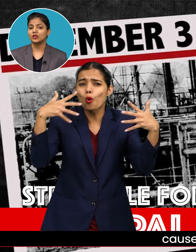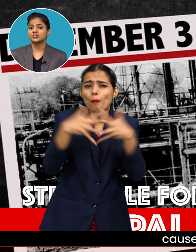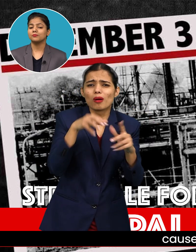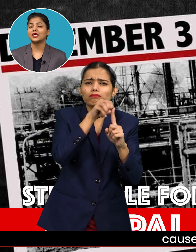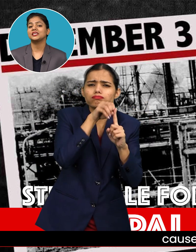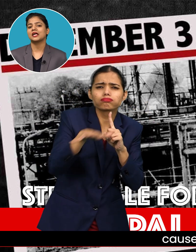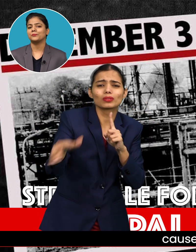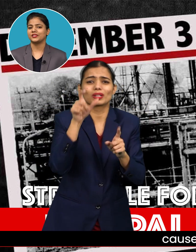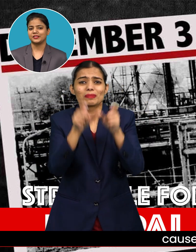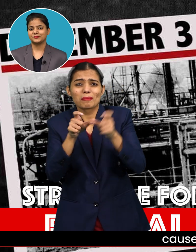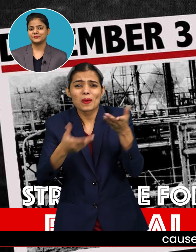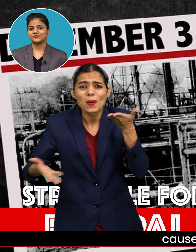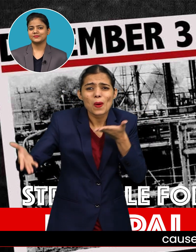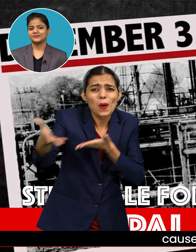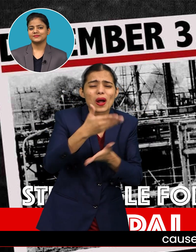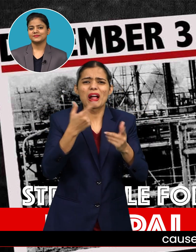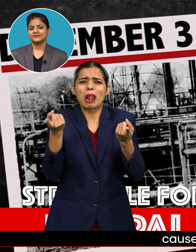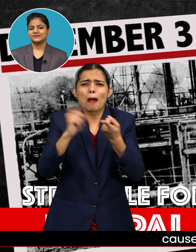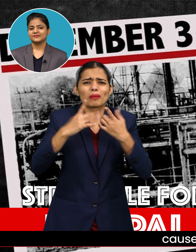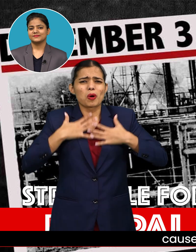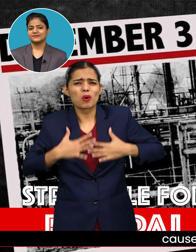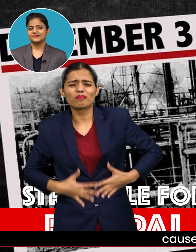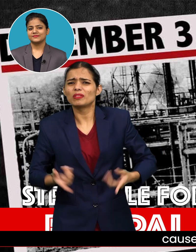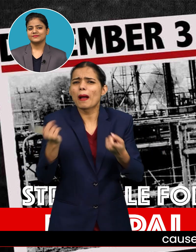pollution caused by the company.